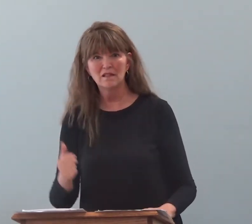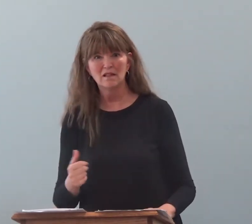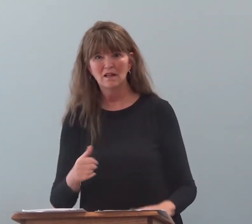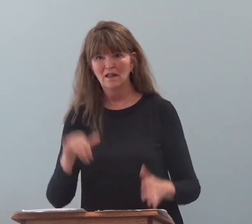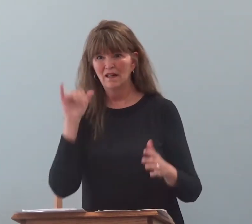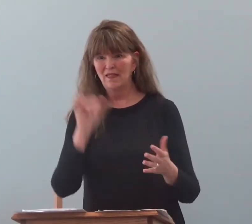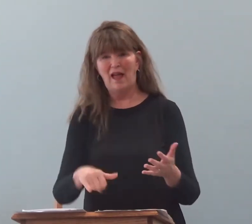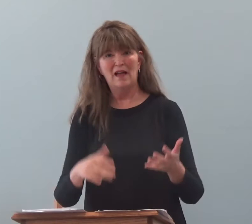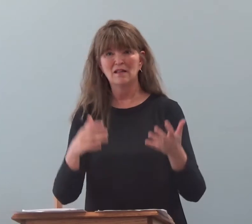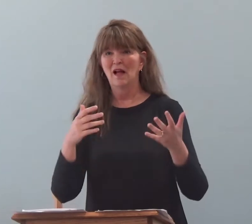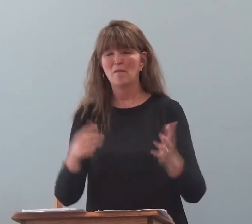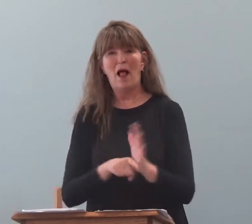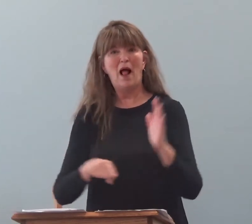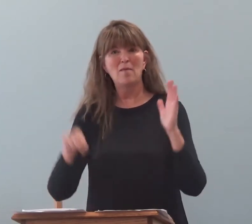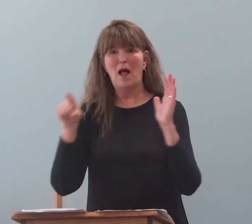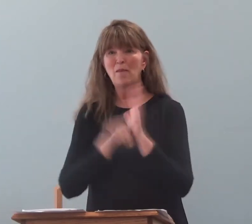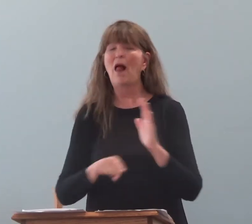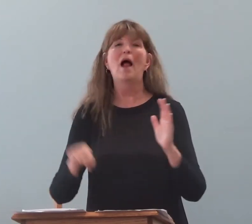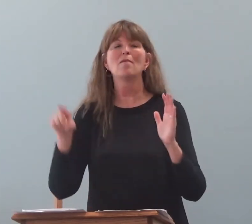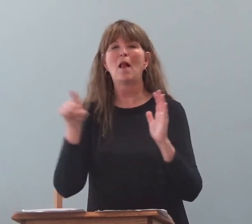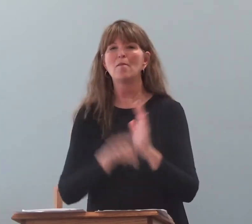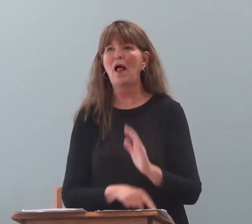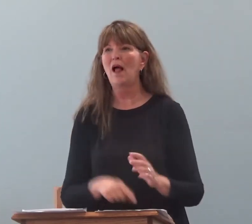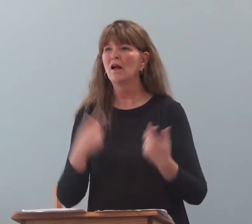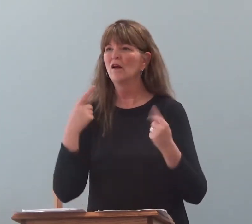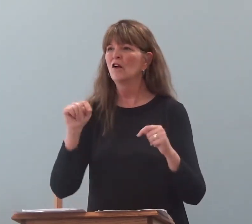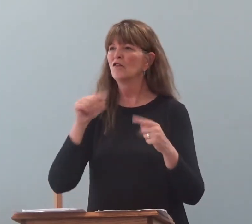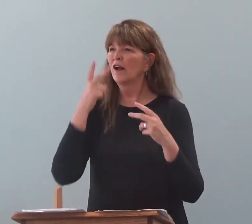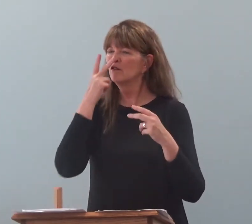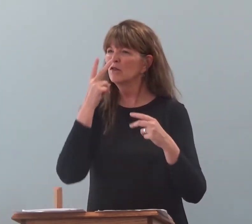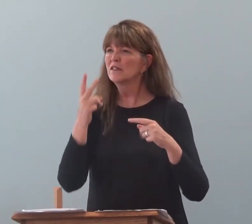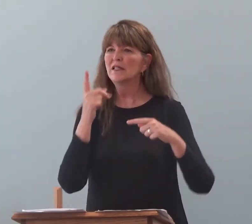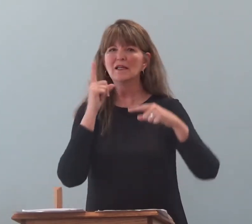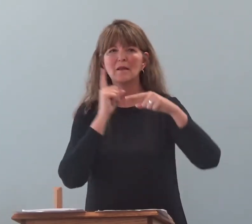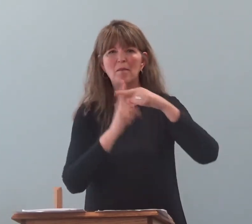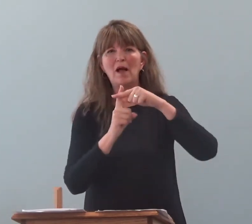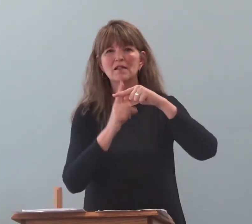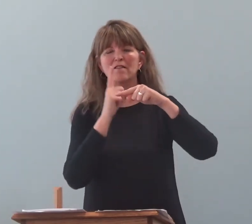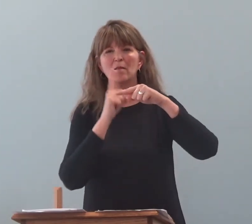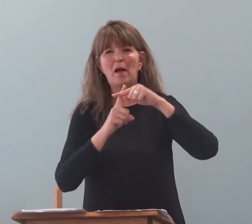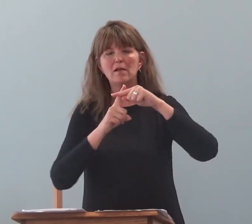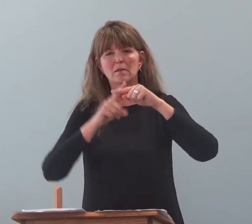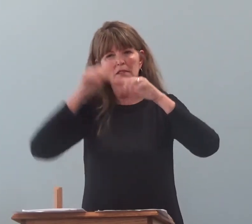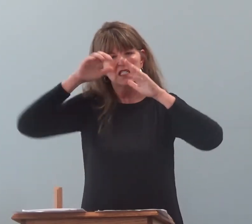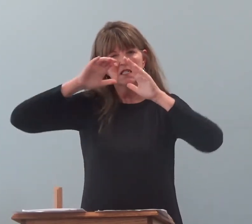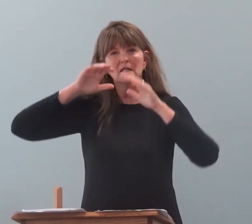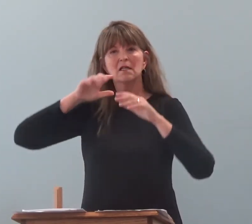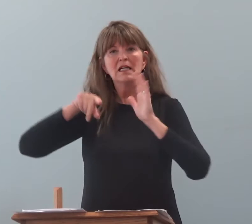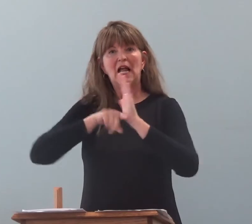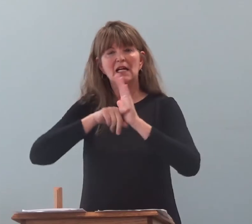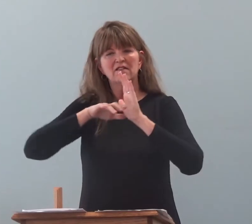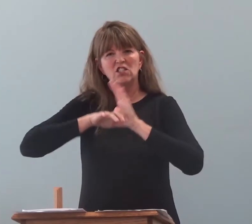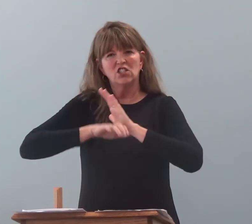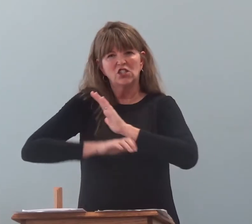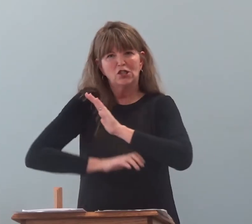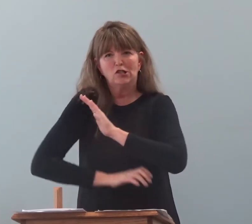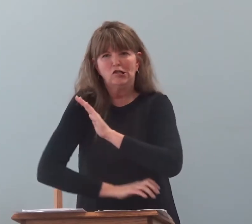That is the best you can do? And that's really pretty negative. So instead, practice seeing the